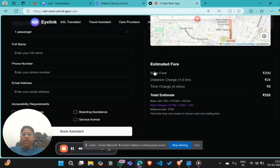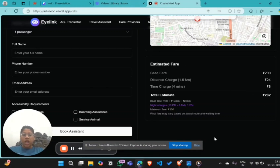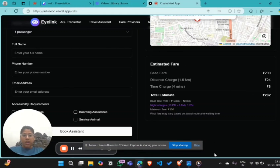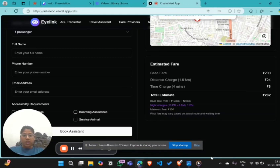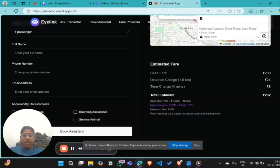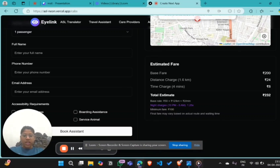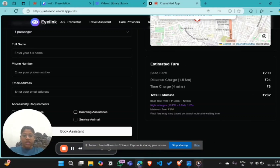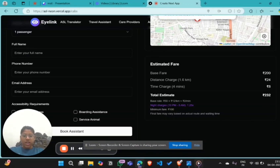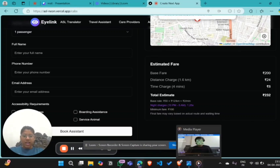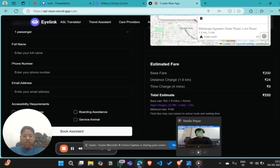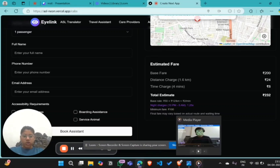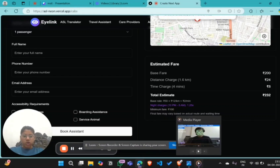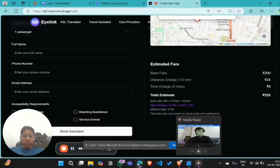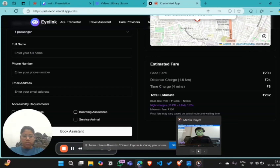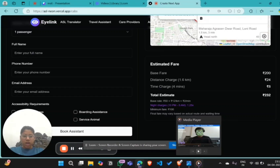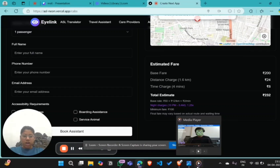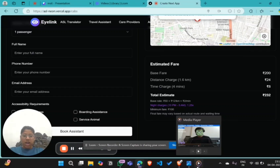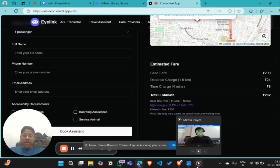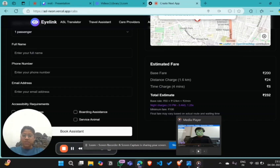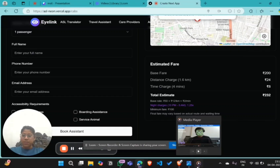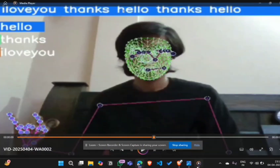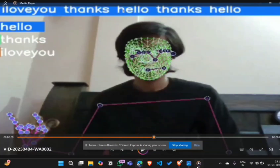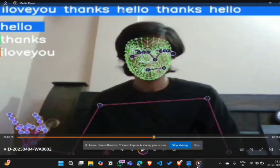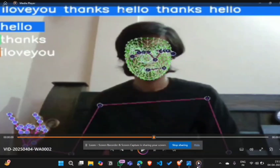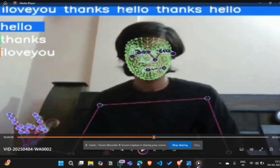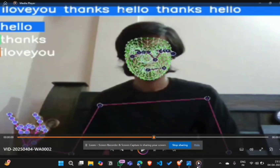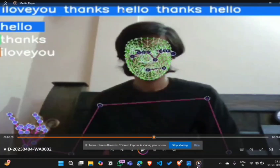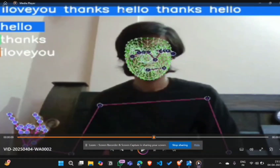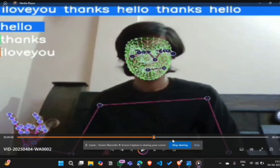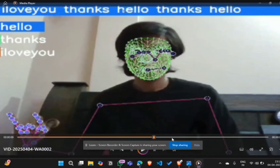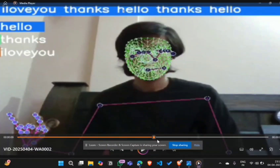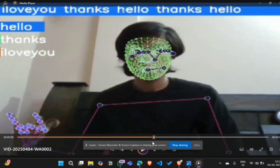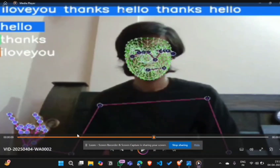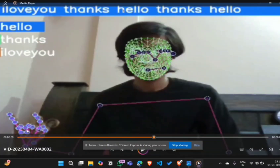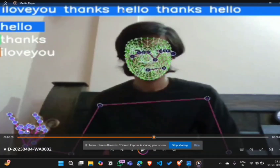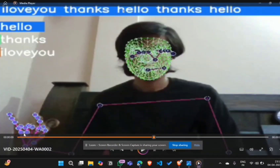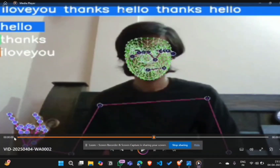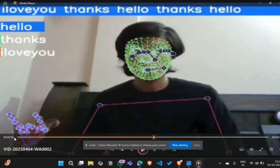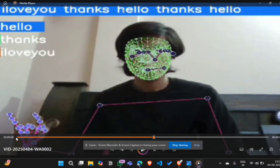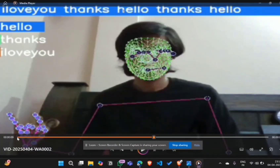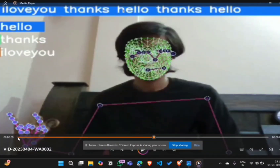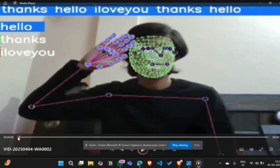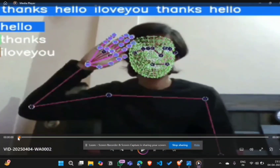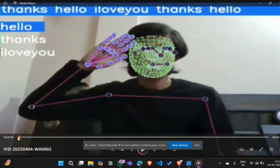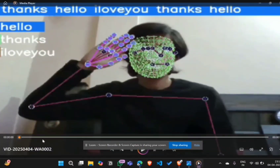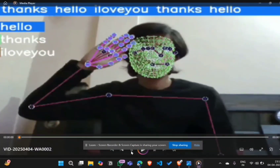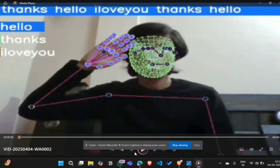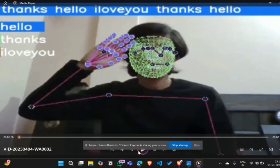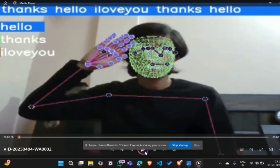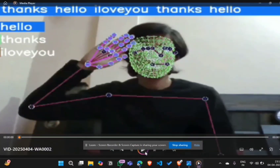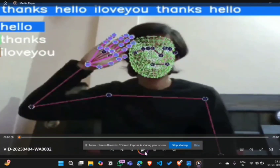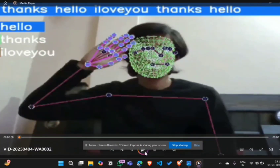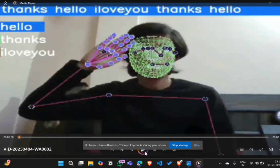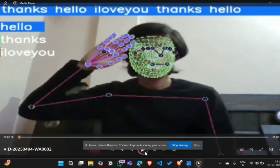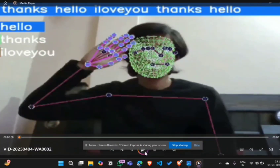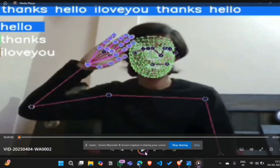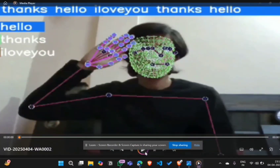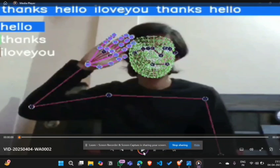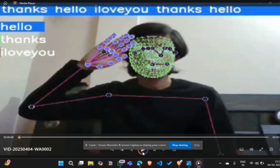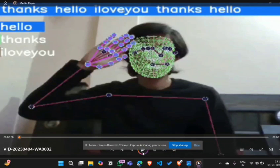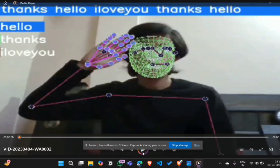to pay. Another thing is, I'll show you the our speech to ASL and ASL to speech model. Here is our demo video for